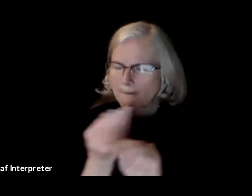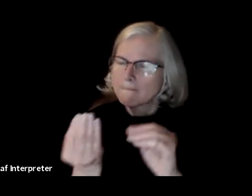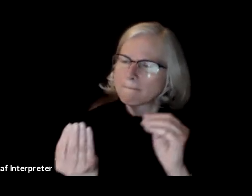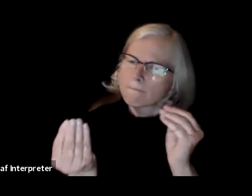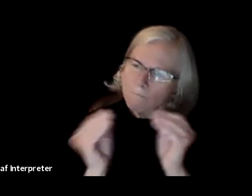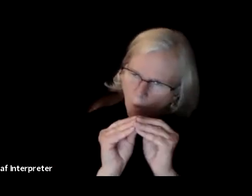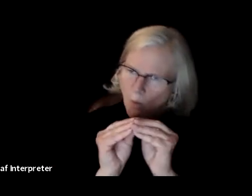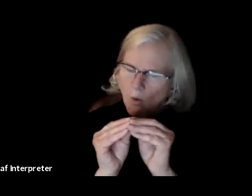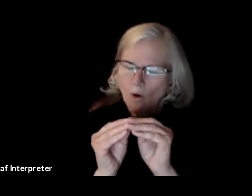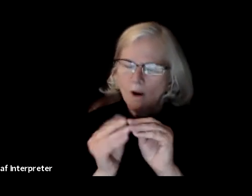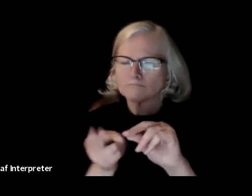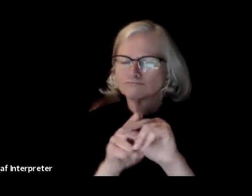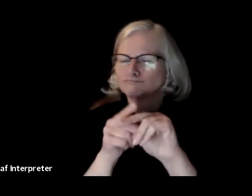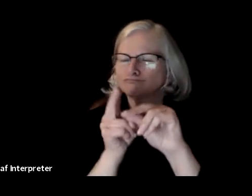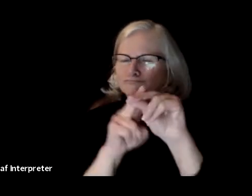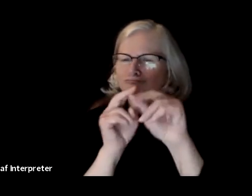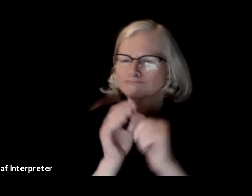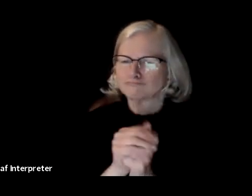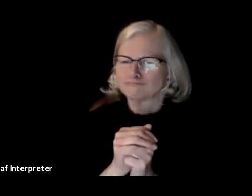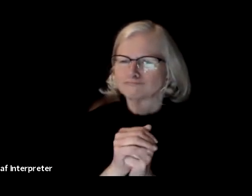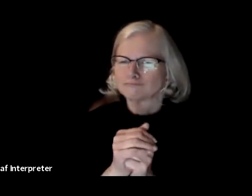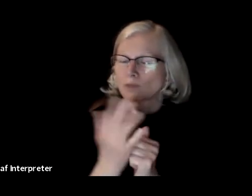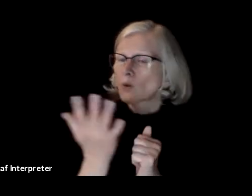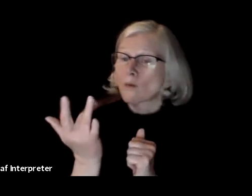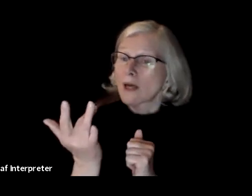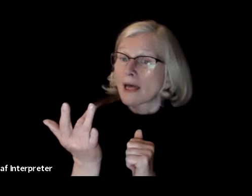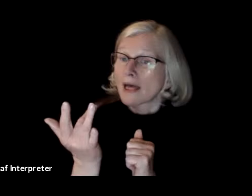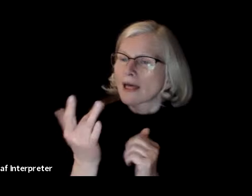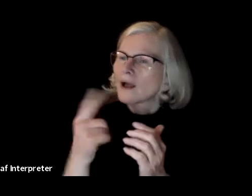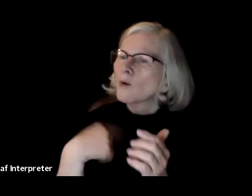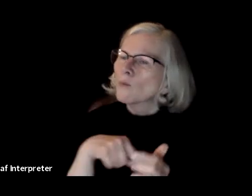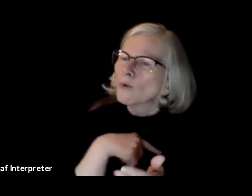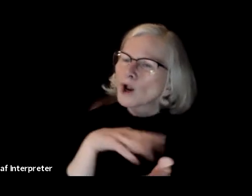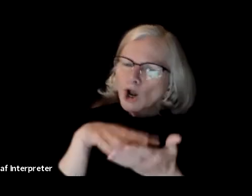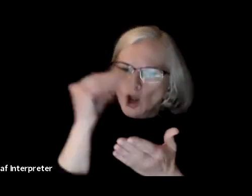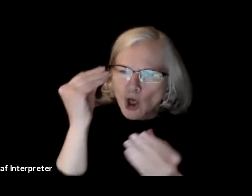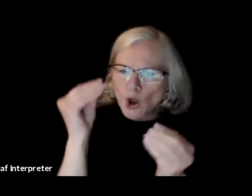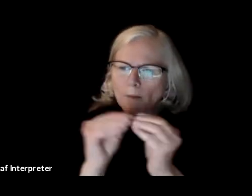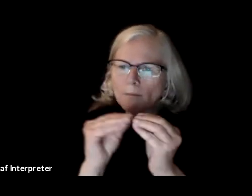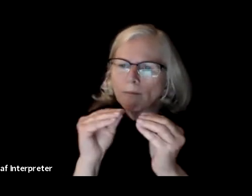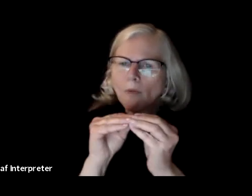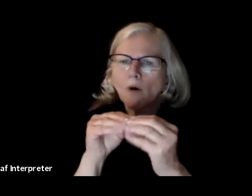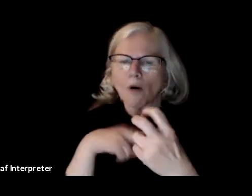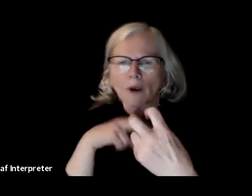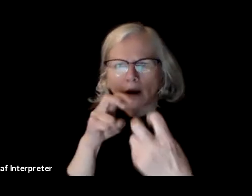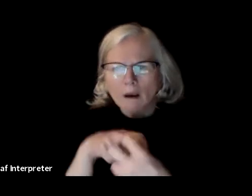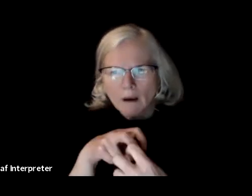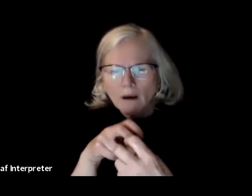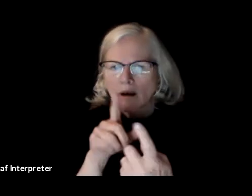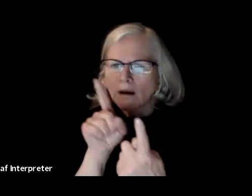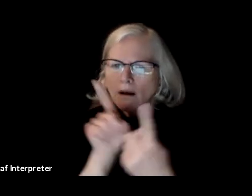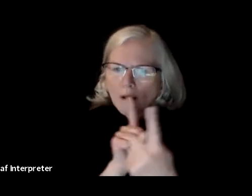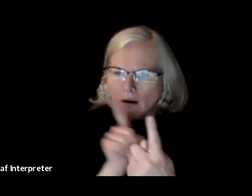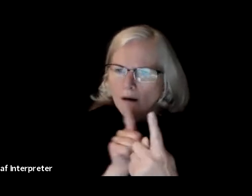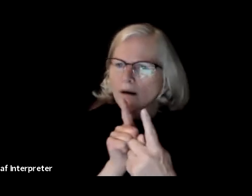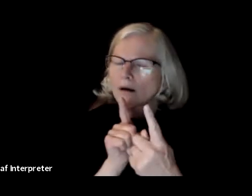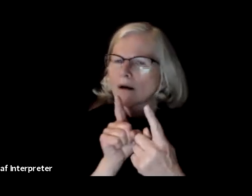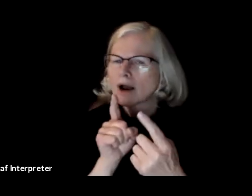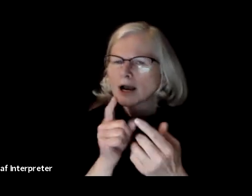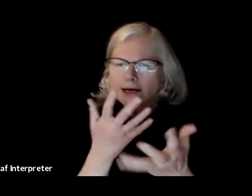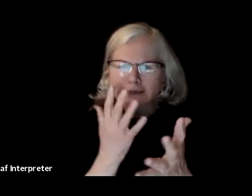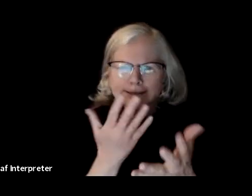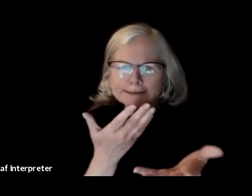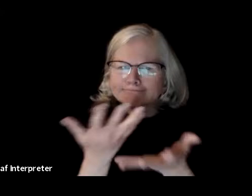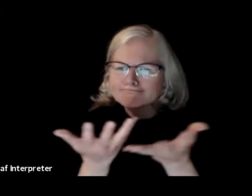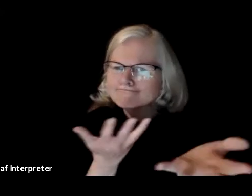the education, through the peer education, as they hear about others' experience, and frankly, as they learn that it's such a coveted